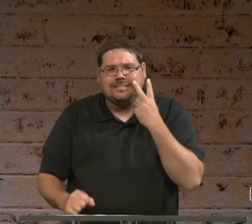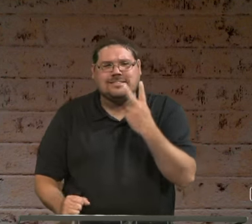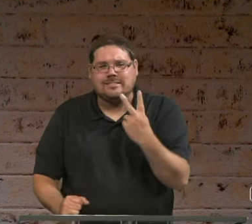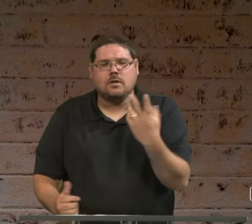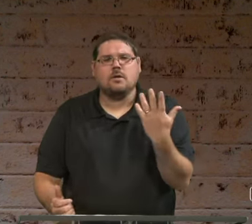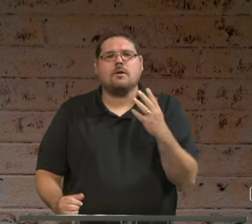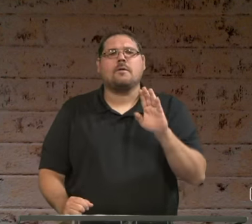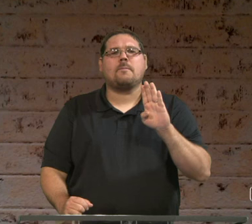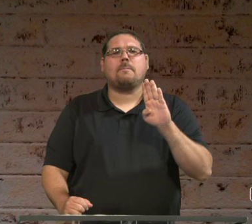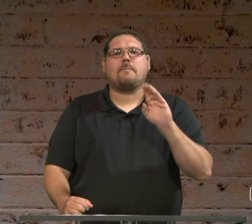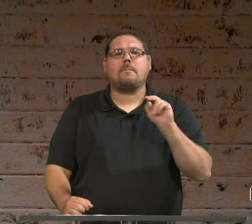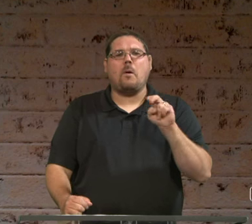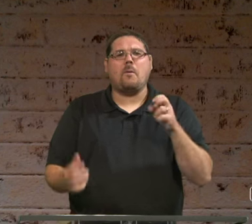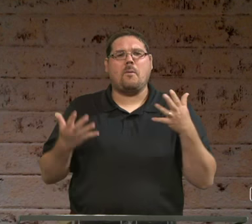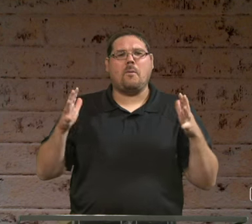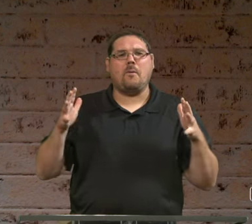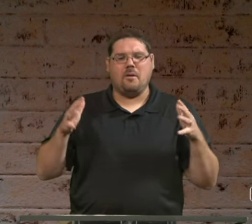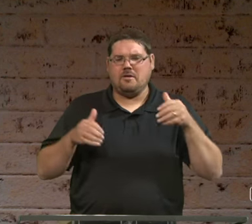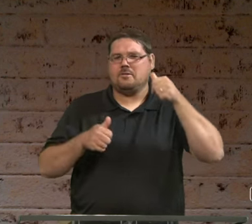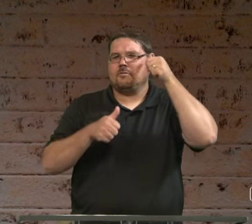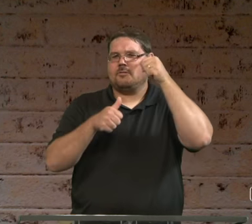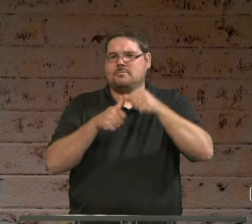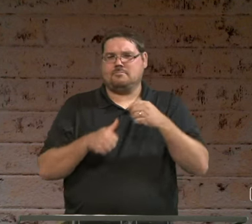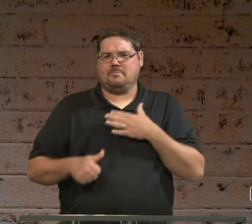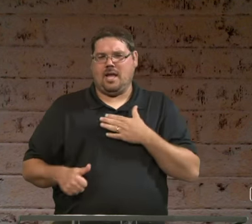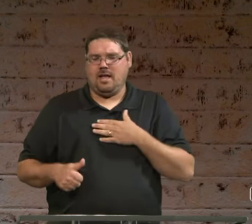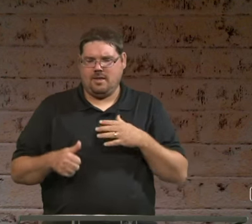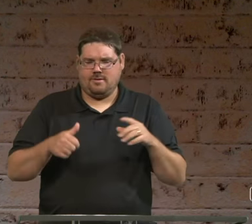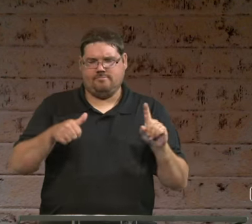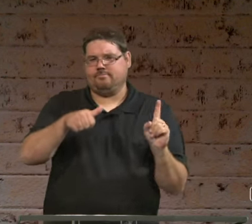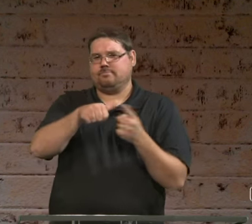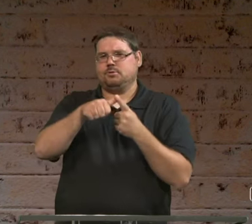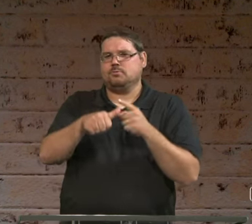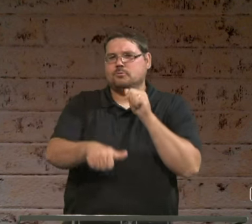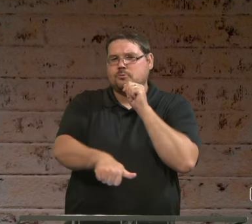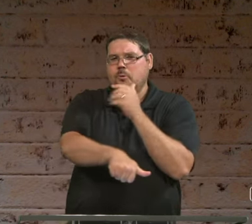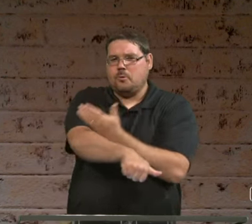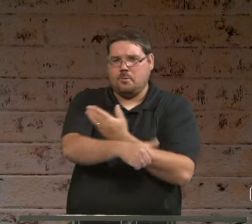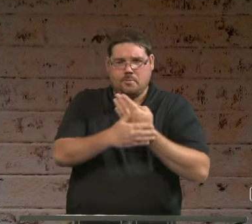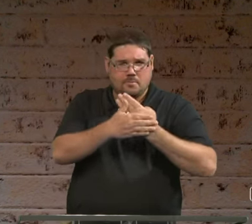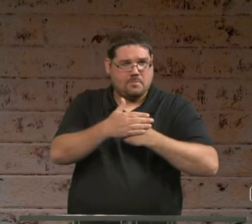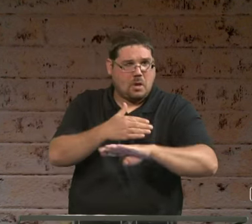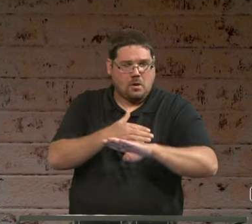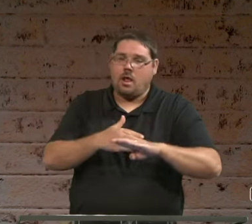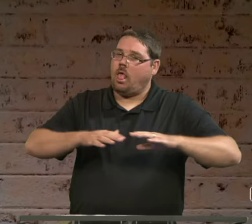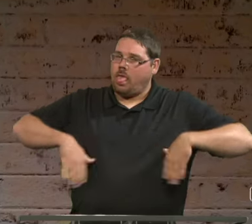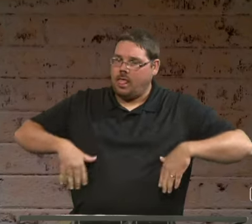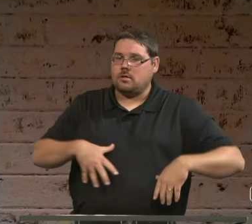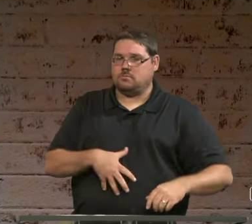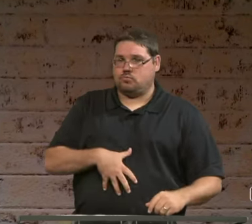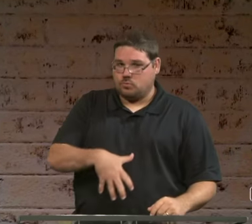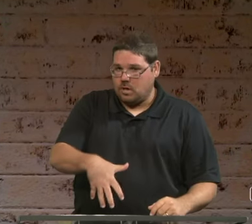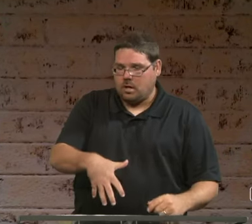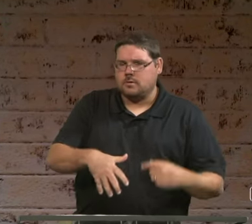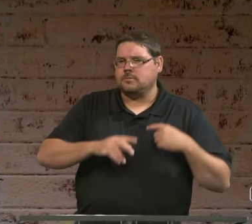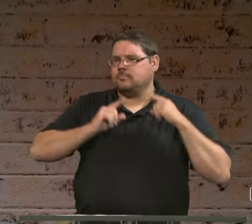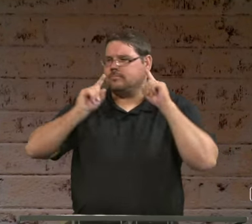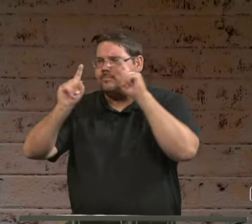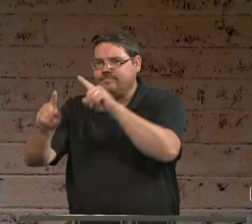we can now see while they're still in the womb. I remember when my first daughter